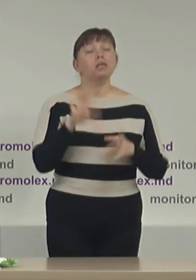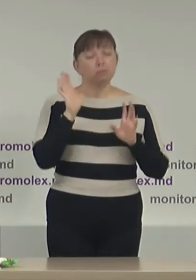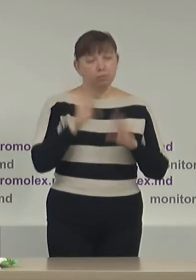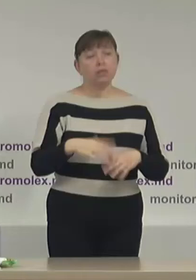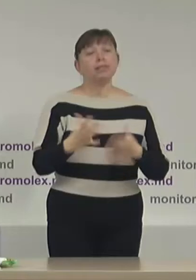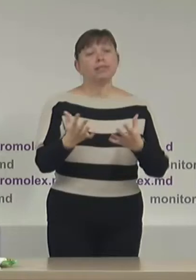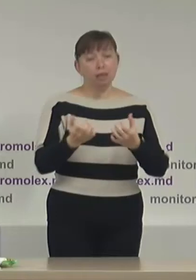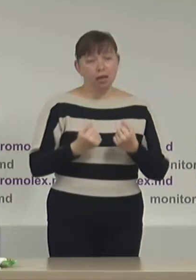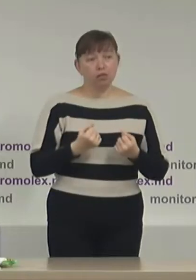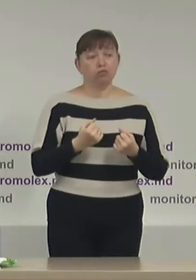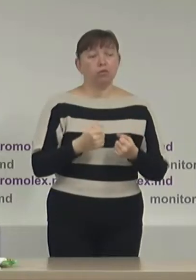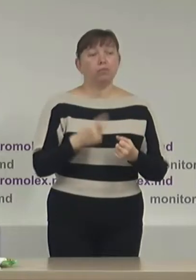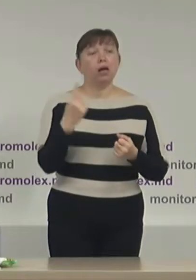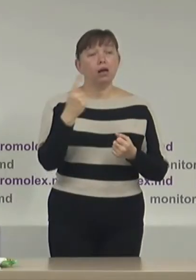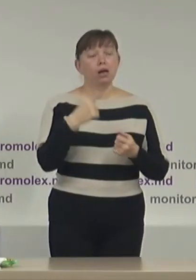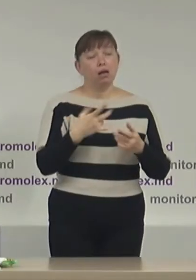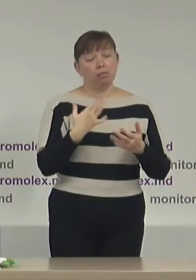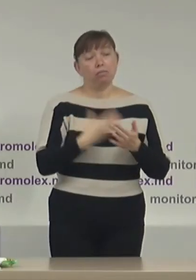and